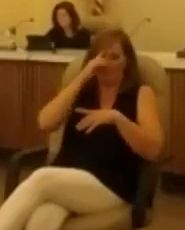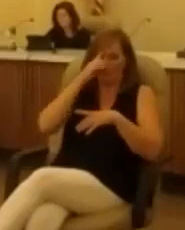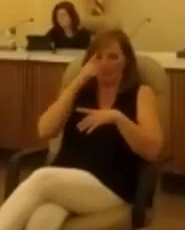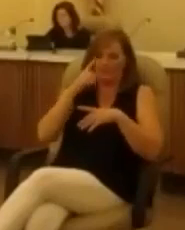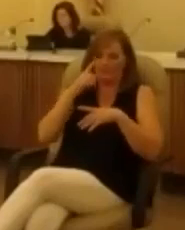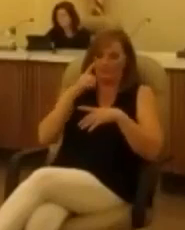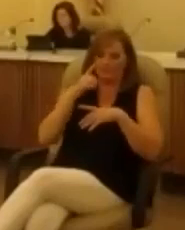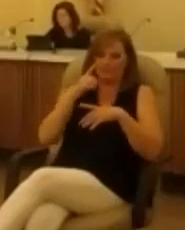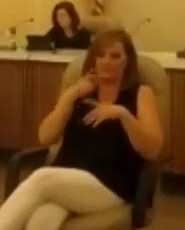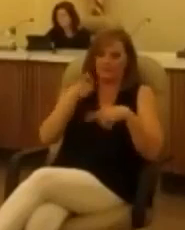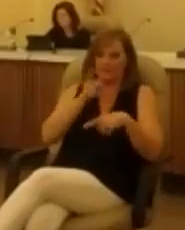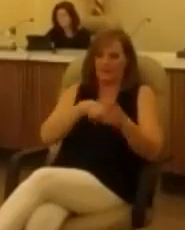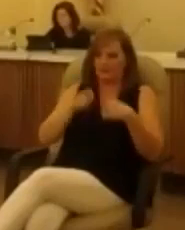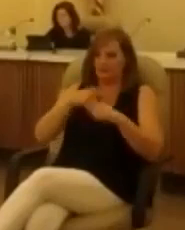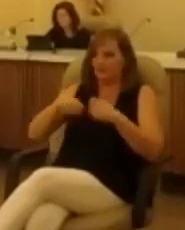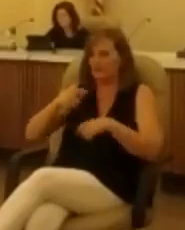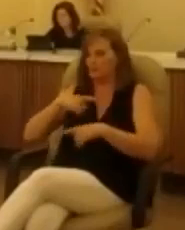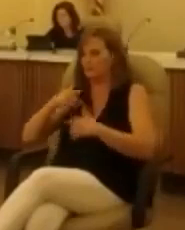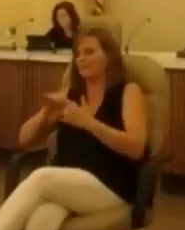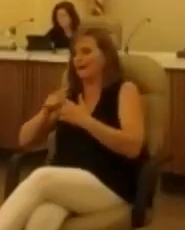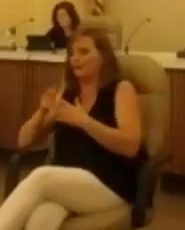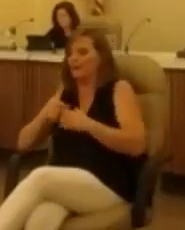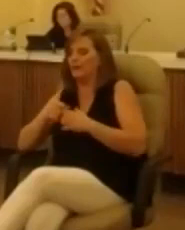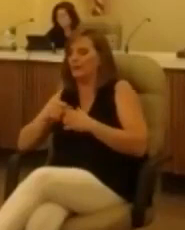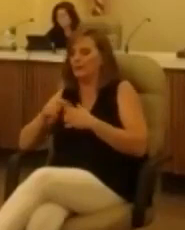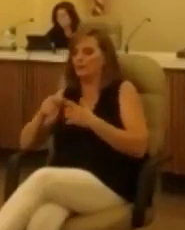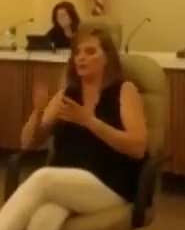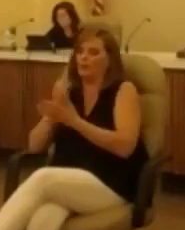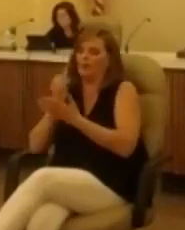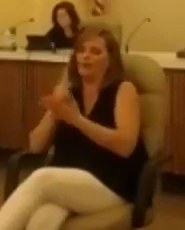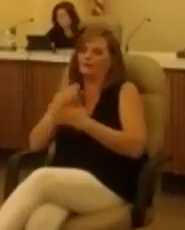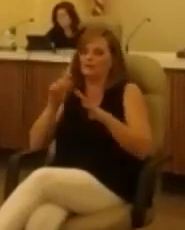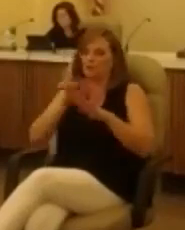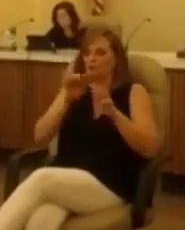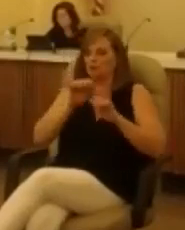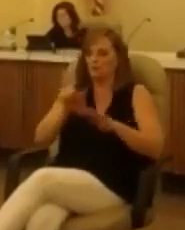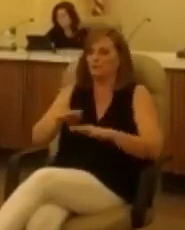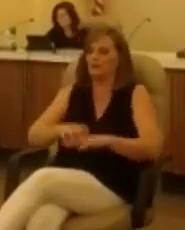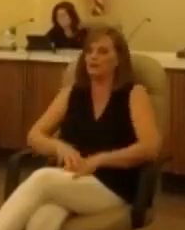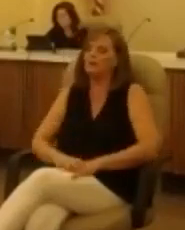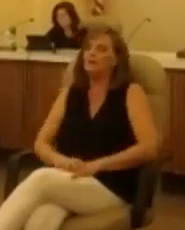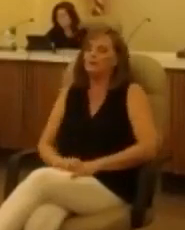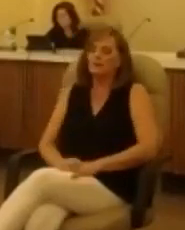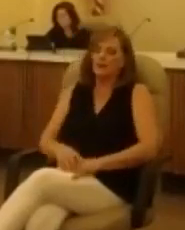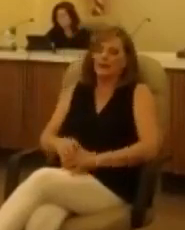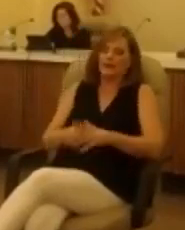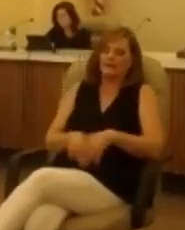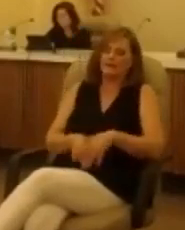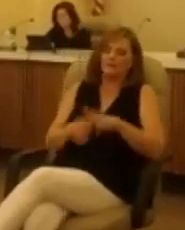collecting survey information. And it's in regards to the reopening of the